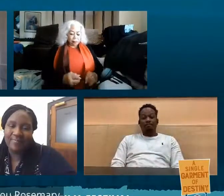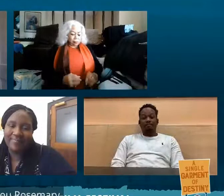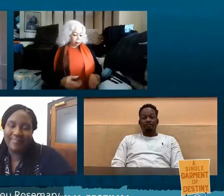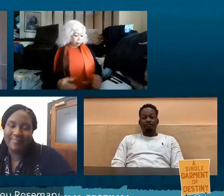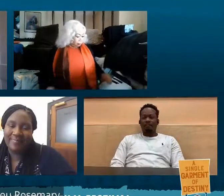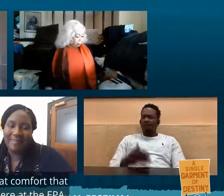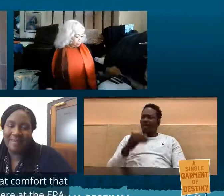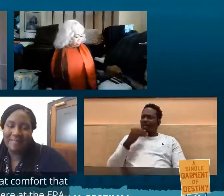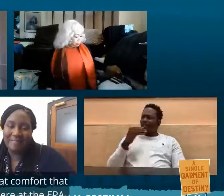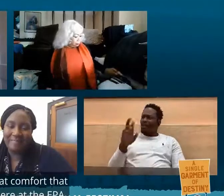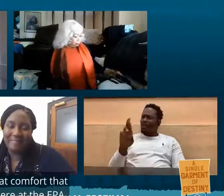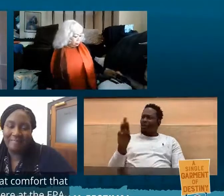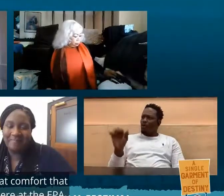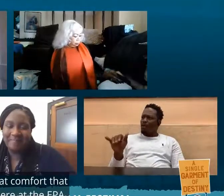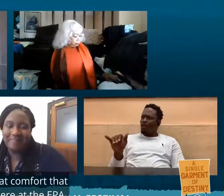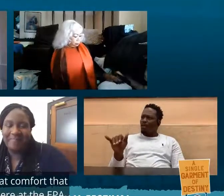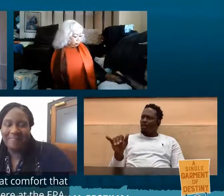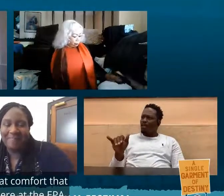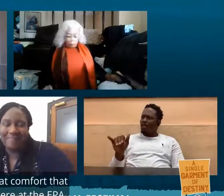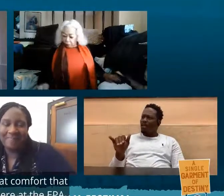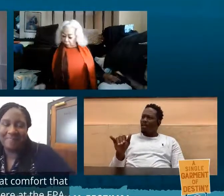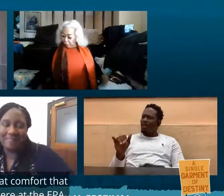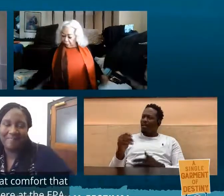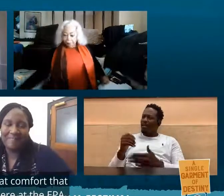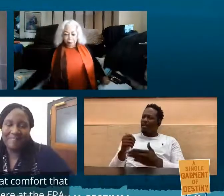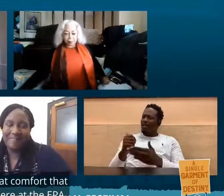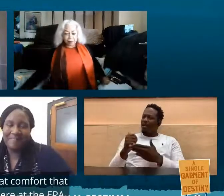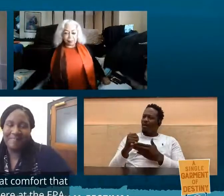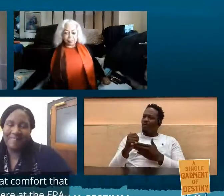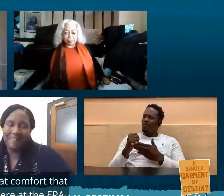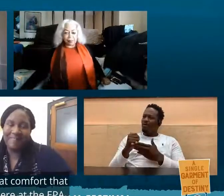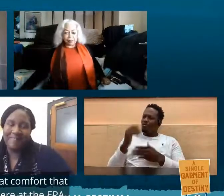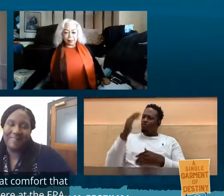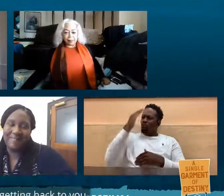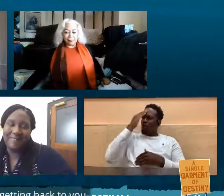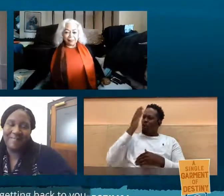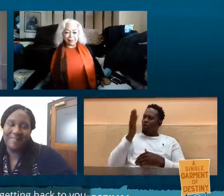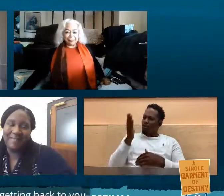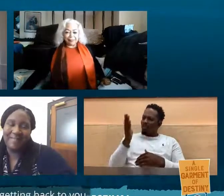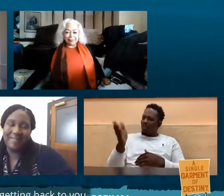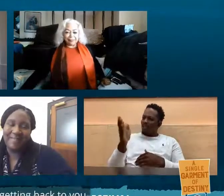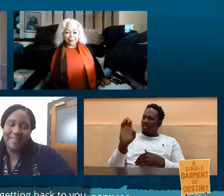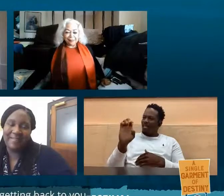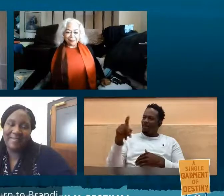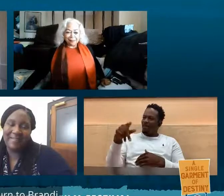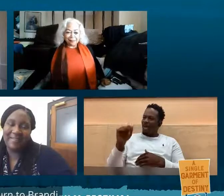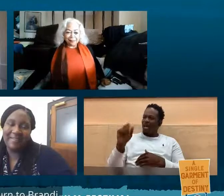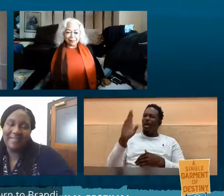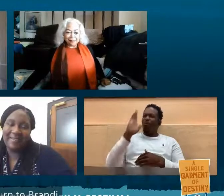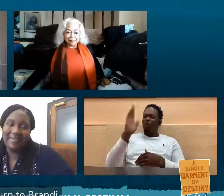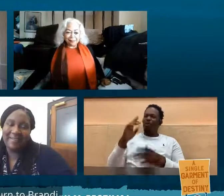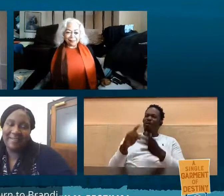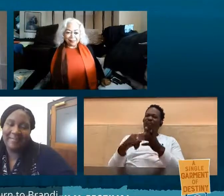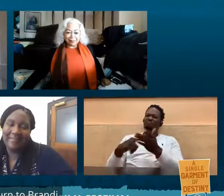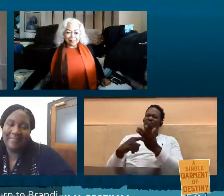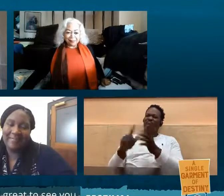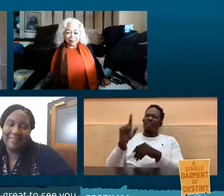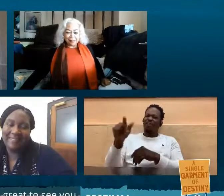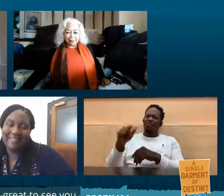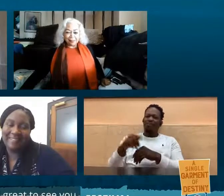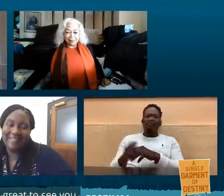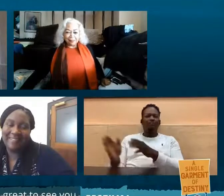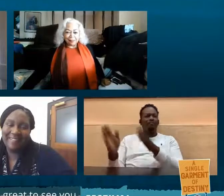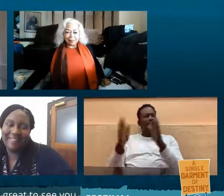Thank you, Rosemary. It brings great comfort that you are there at the EPA, and we will be getting back to you. Let me turn to